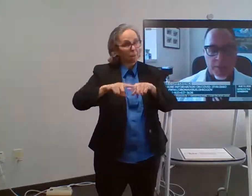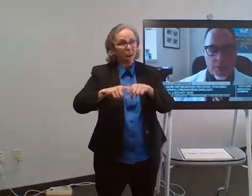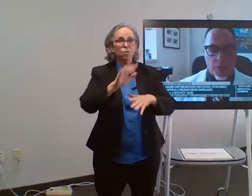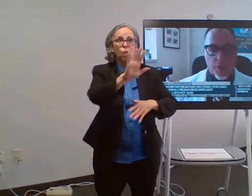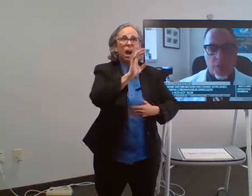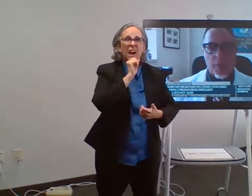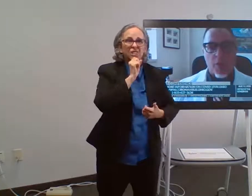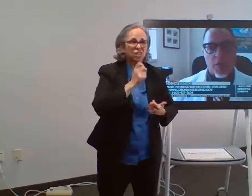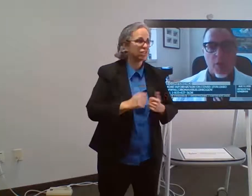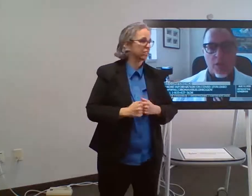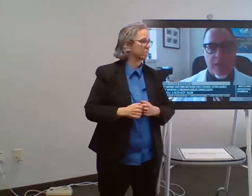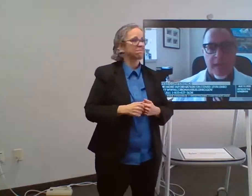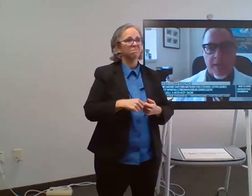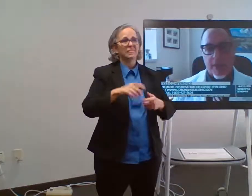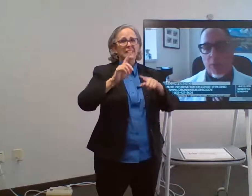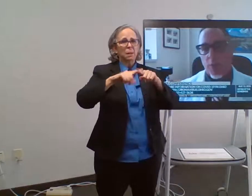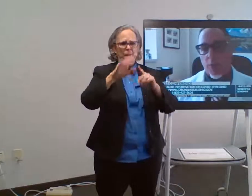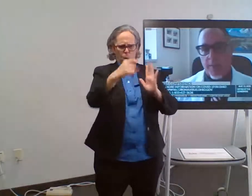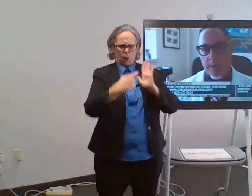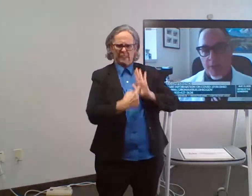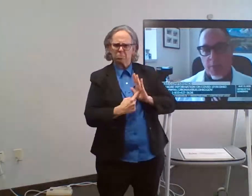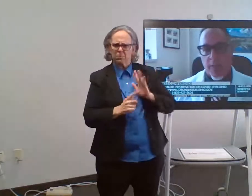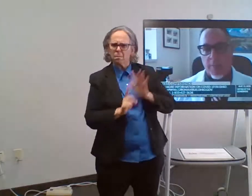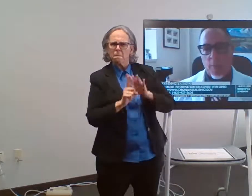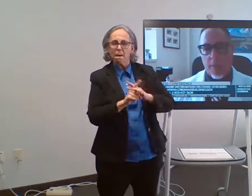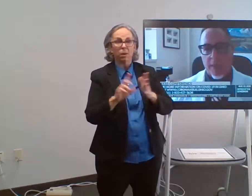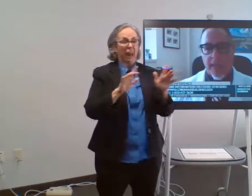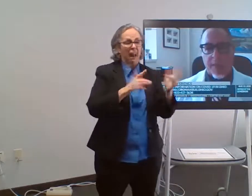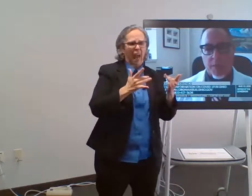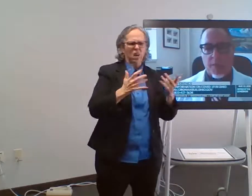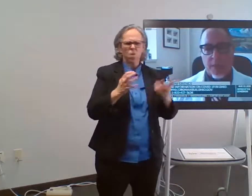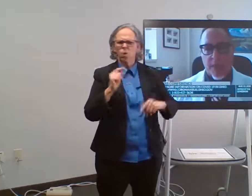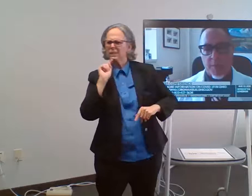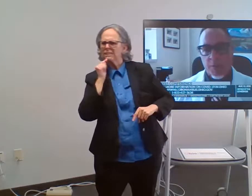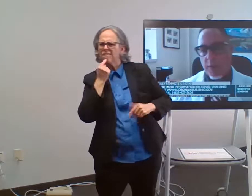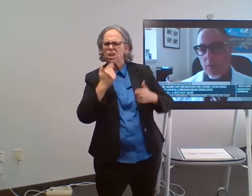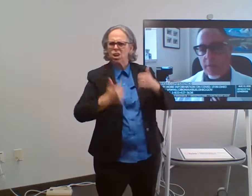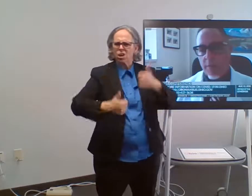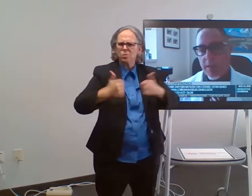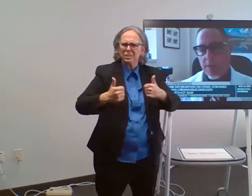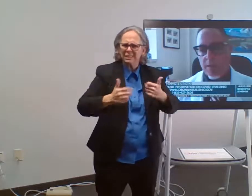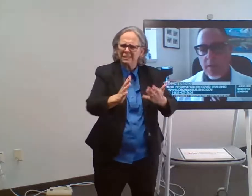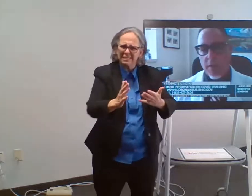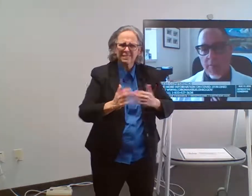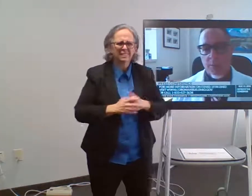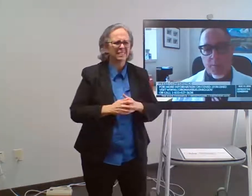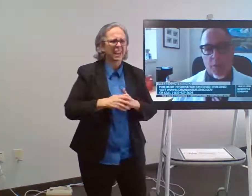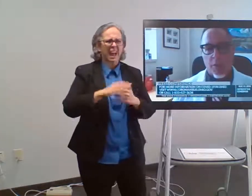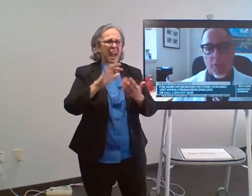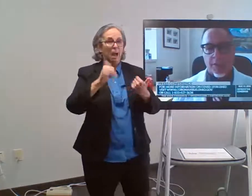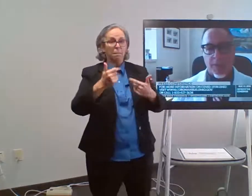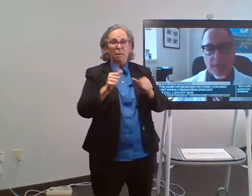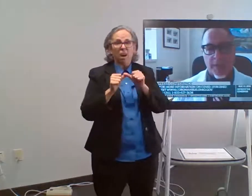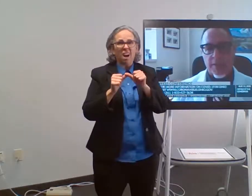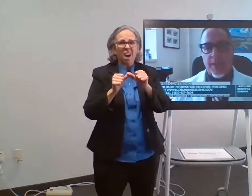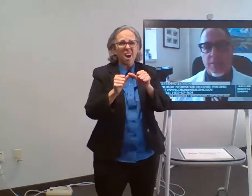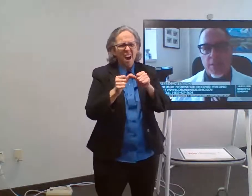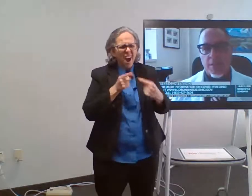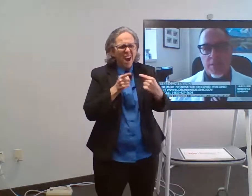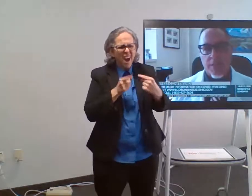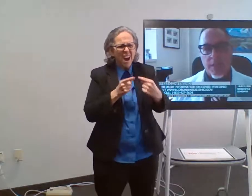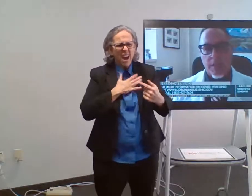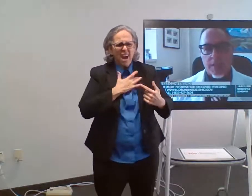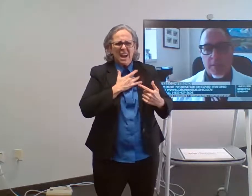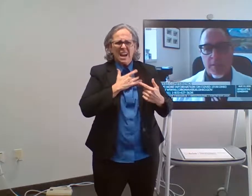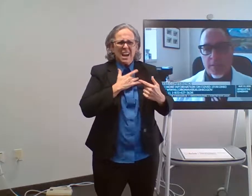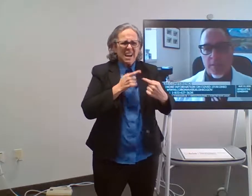there's early protocols now, and I call them early because they probably will be adapted over time as we get more information. So there's protocols for kids and